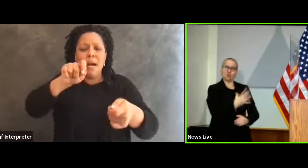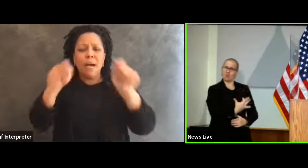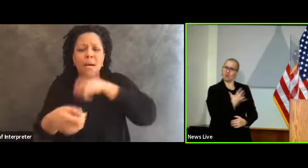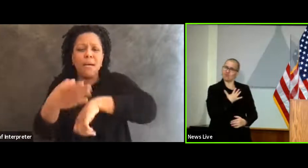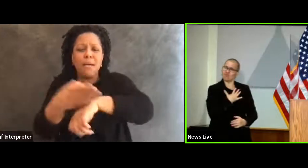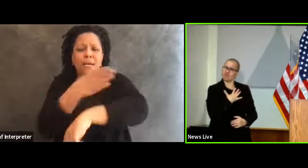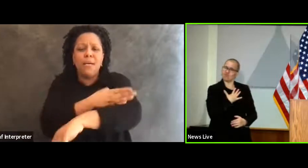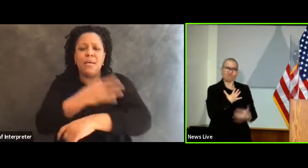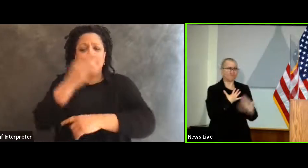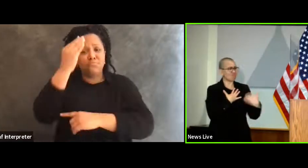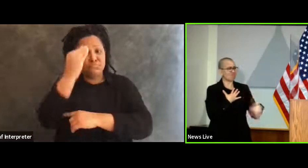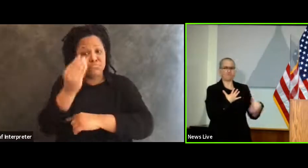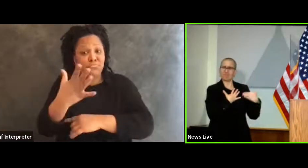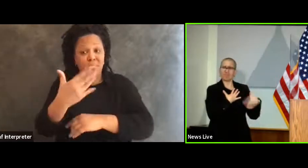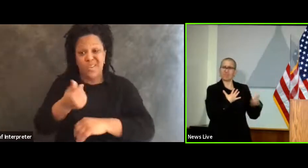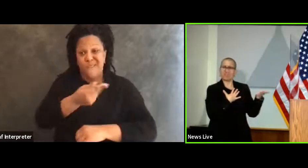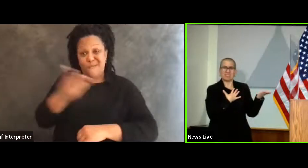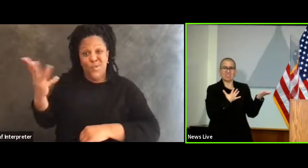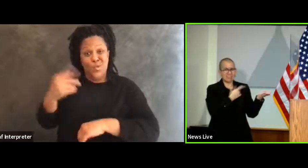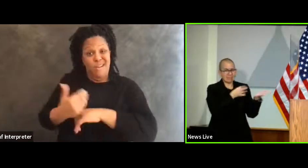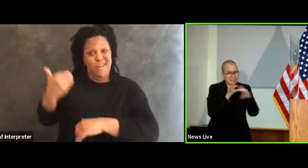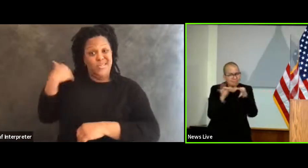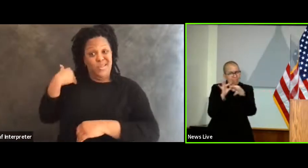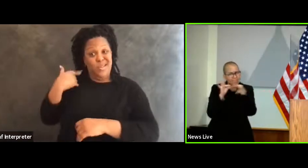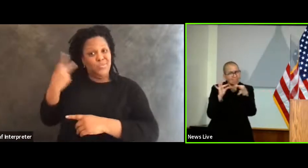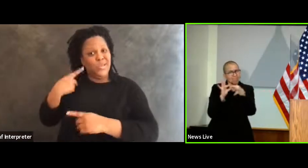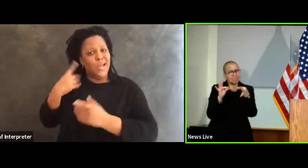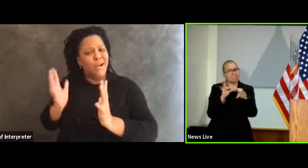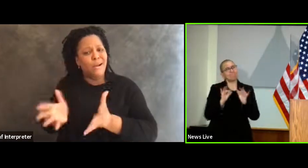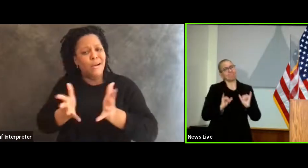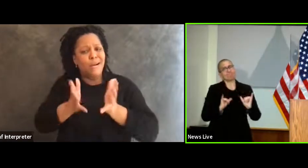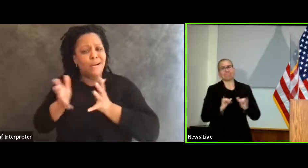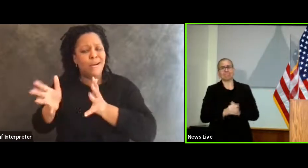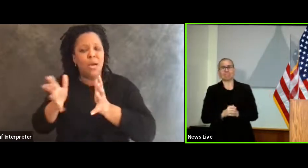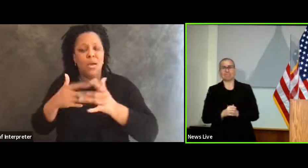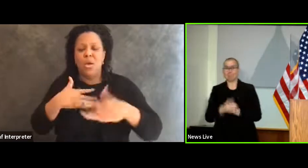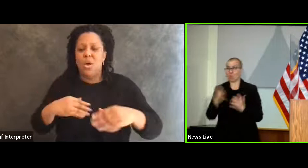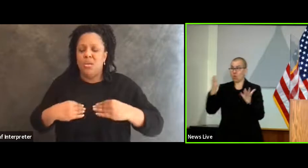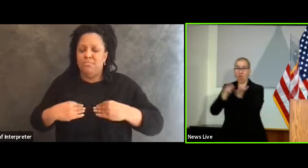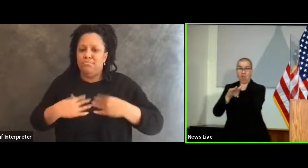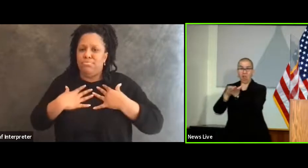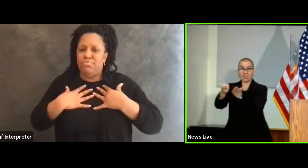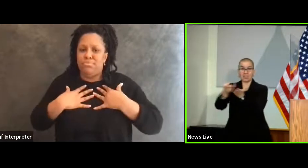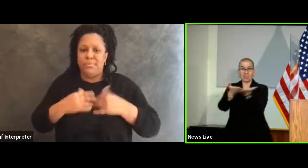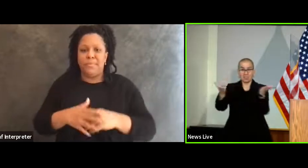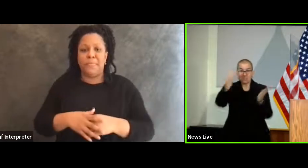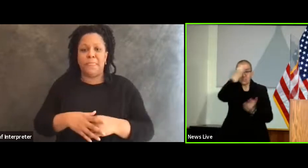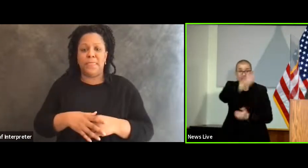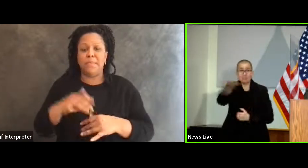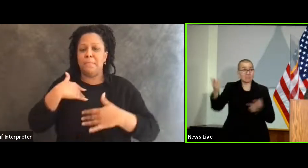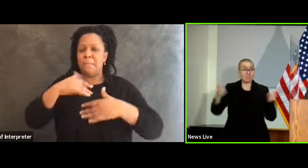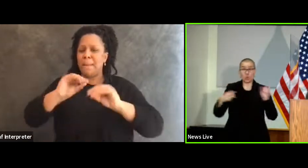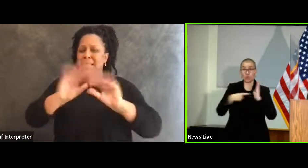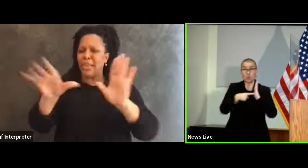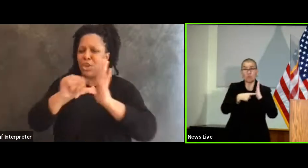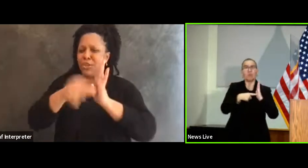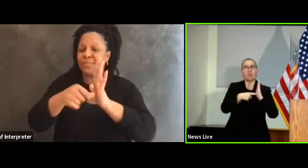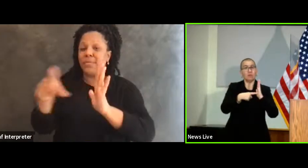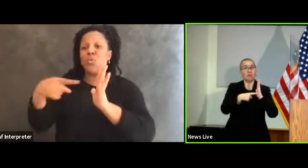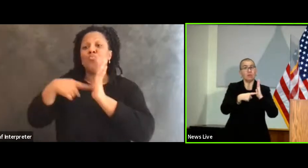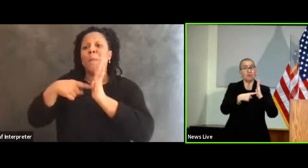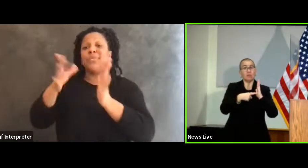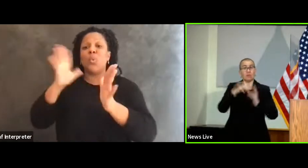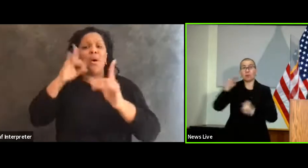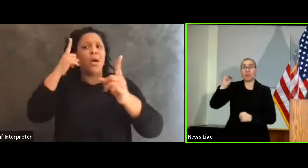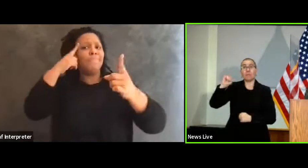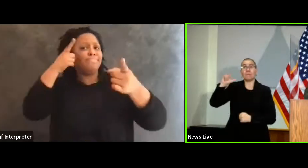would be. And just to be clear, make no mistake about this, I think the representative would note this too, is I don't think Representative Miller